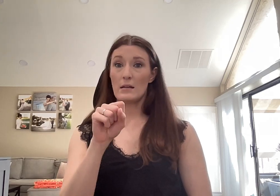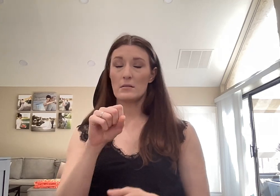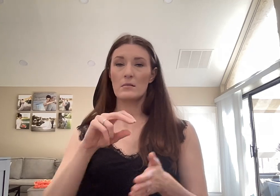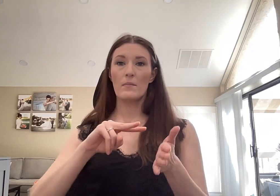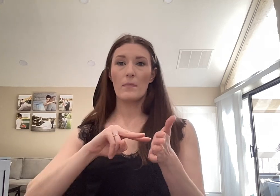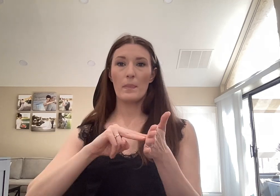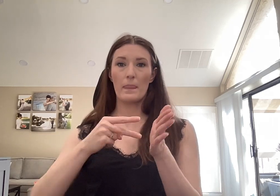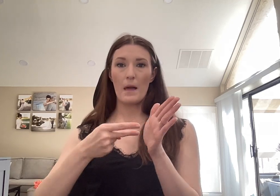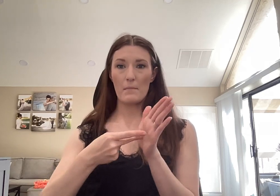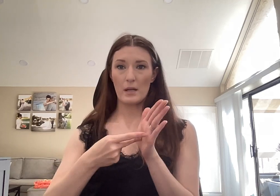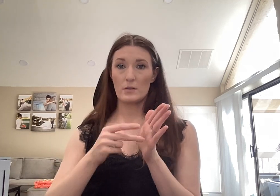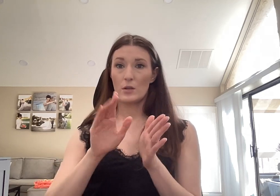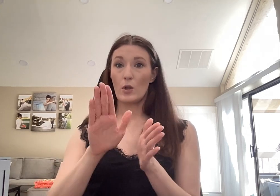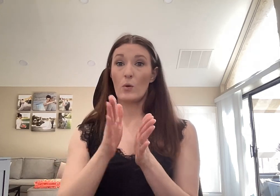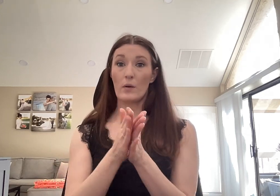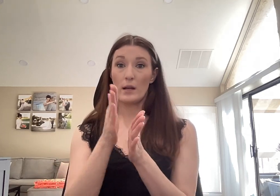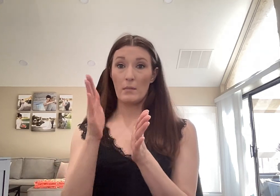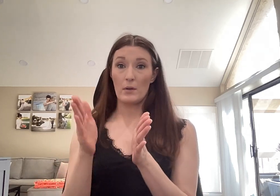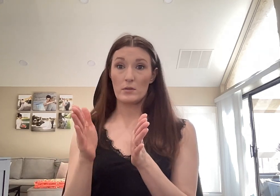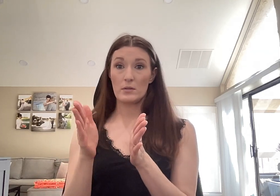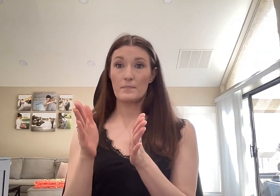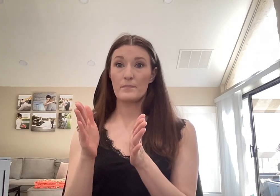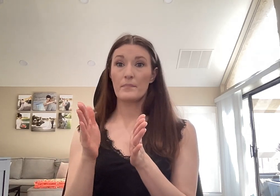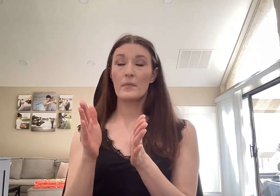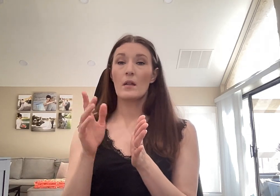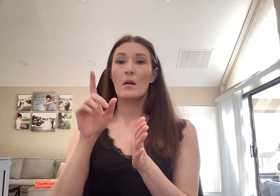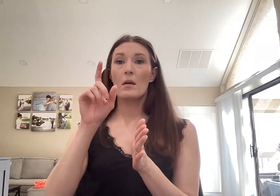yes, that means your neighbors